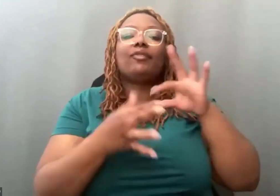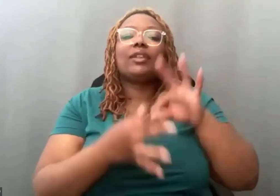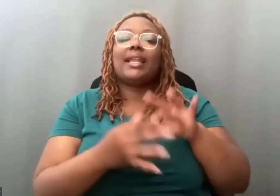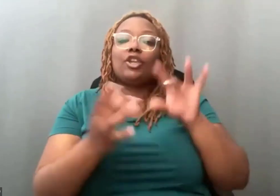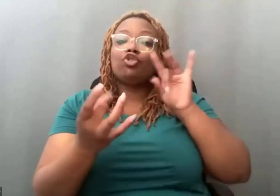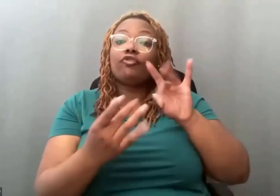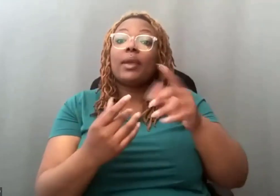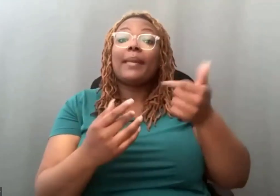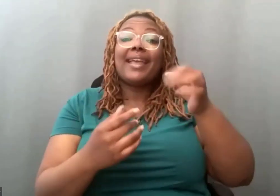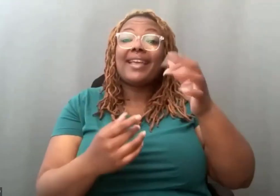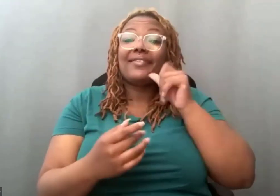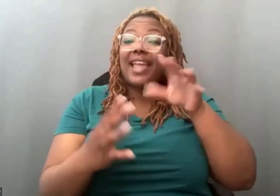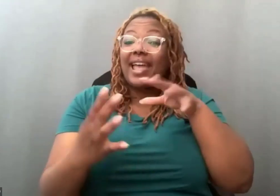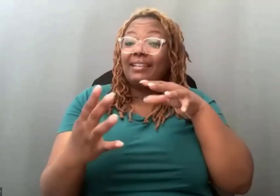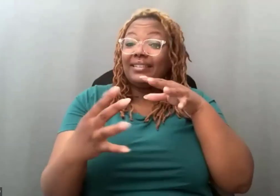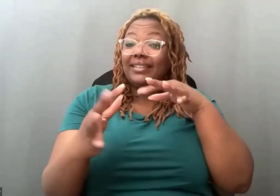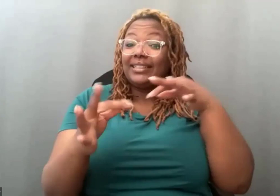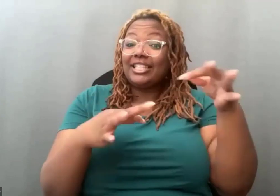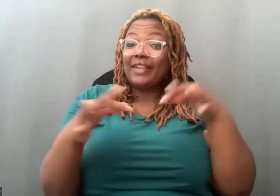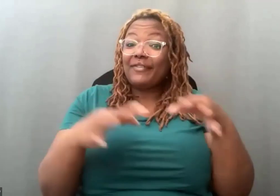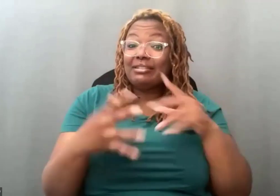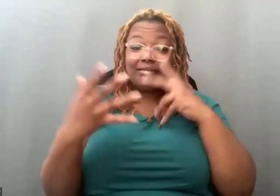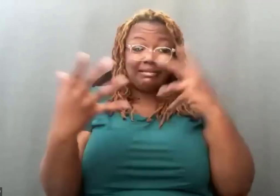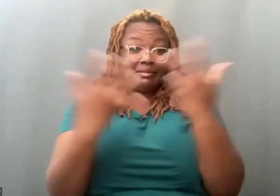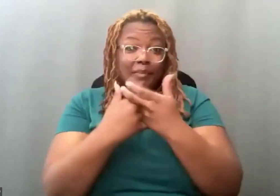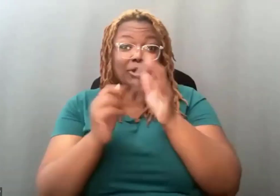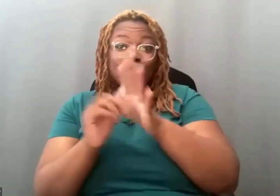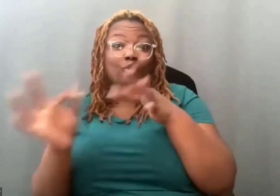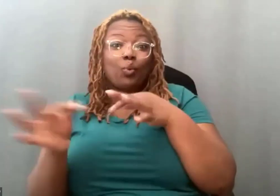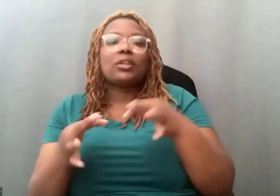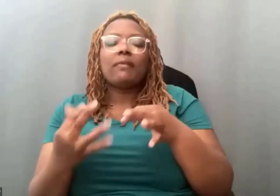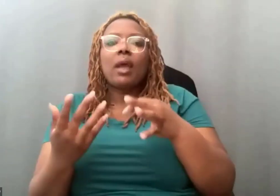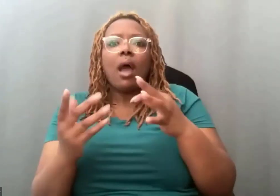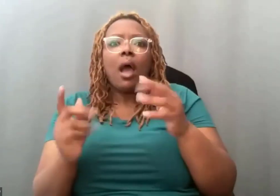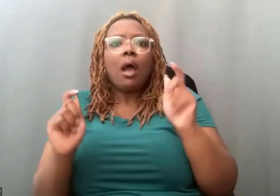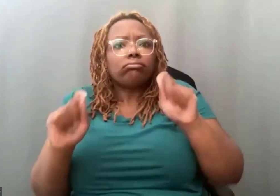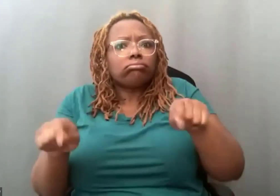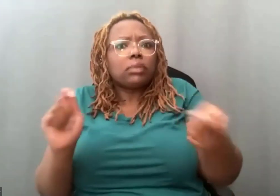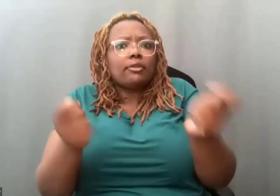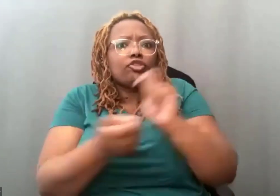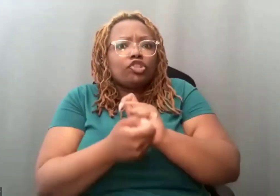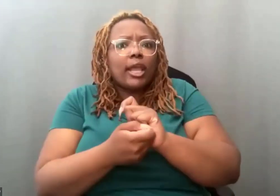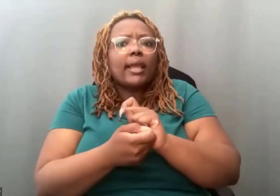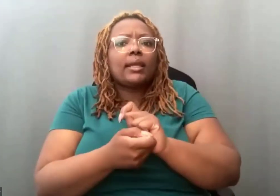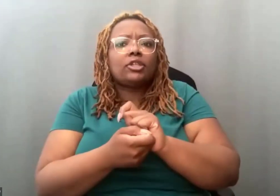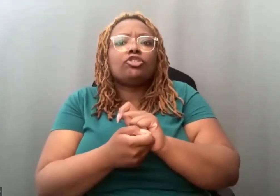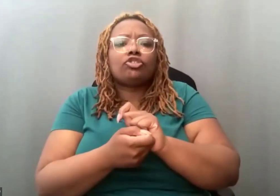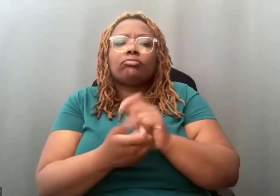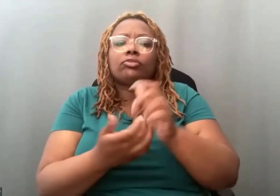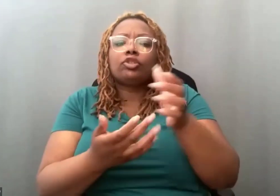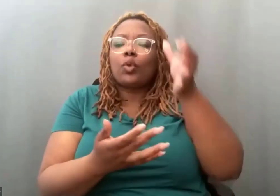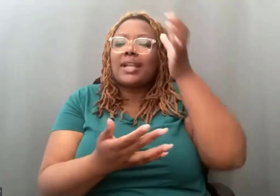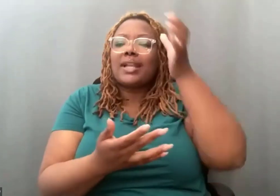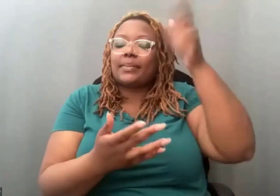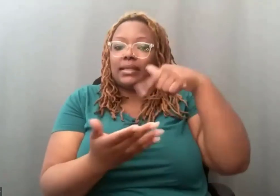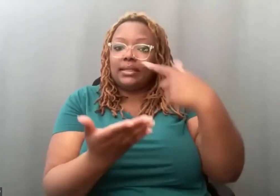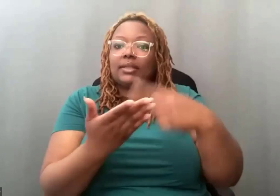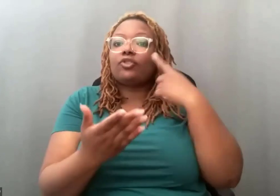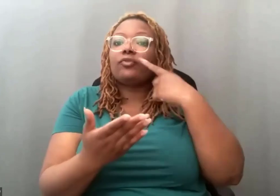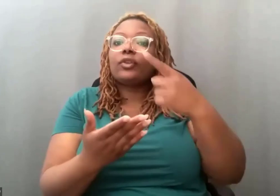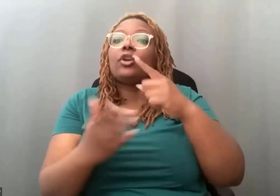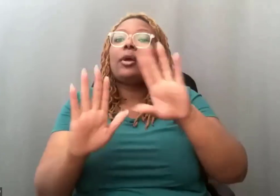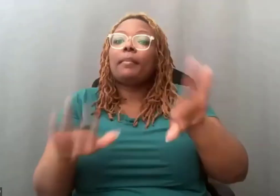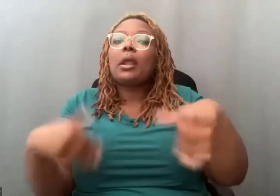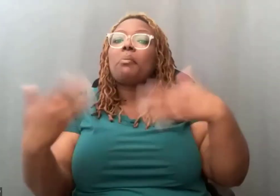this definition doesn't mesh with yours, I'm happy to hear changes to contextualize this discussion for you. What I've provided